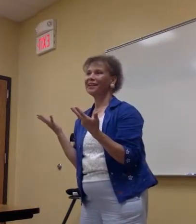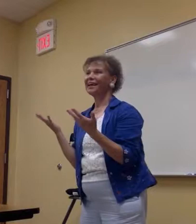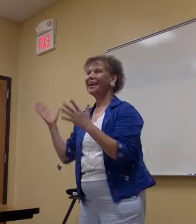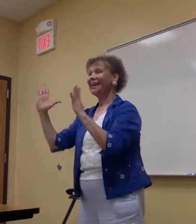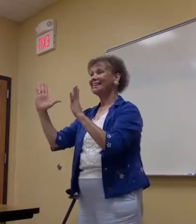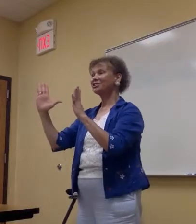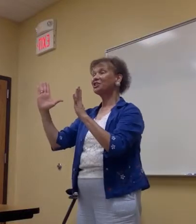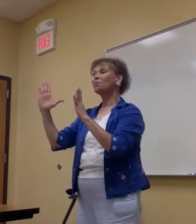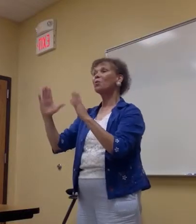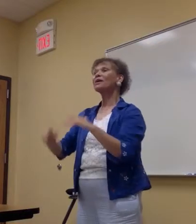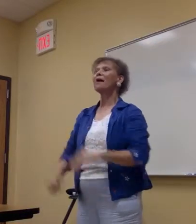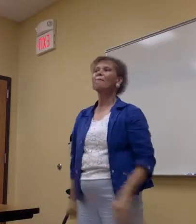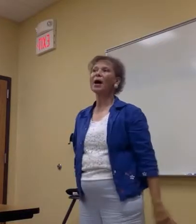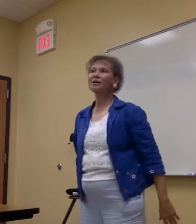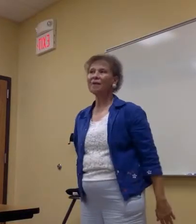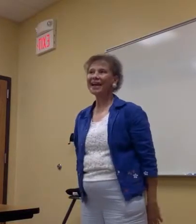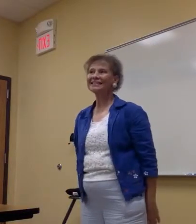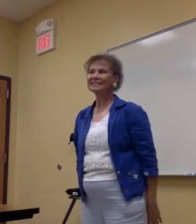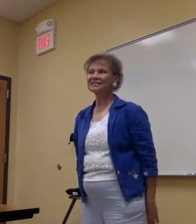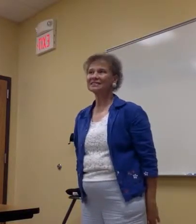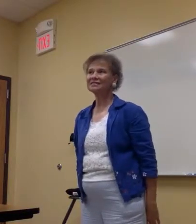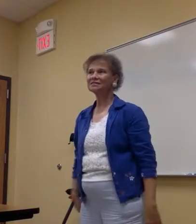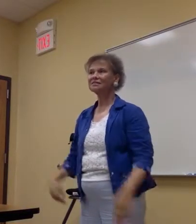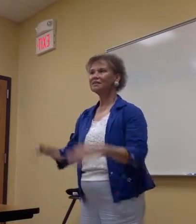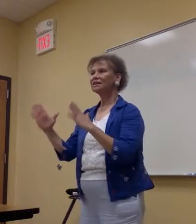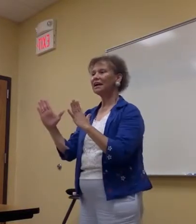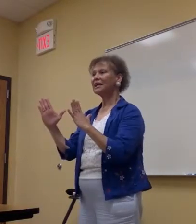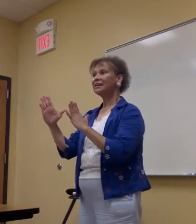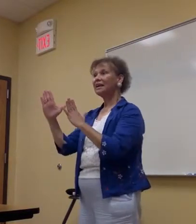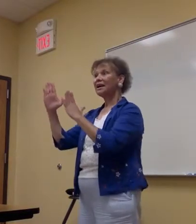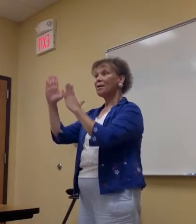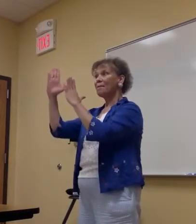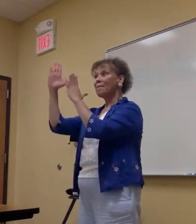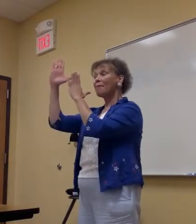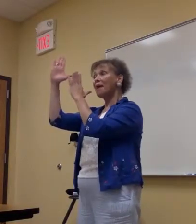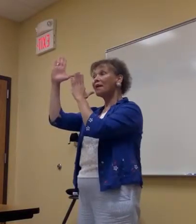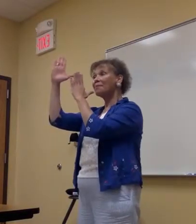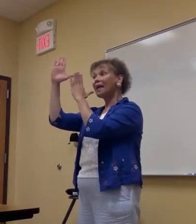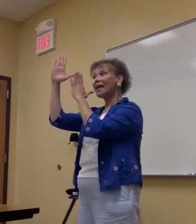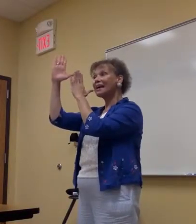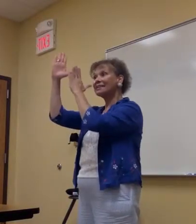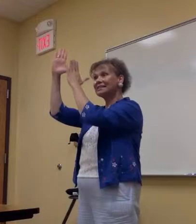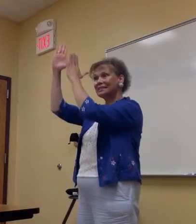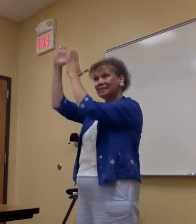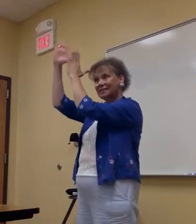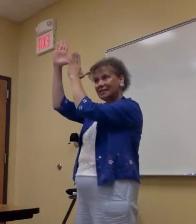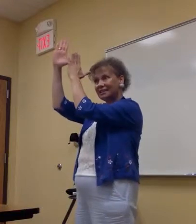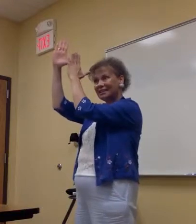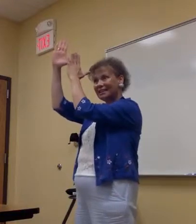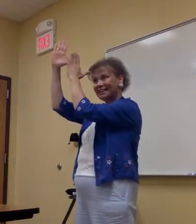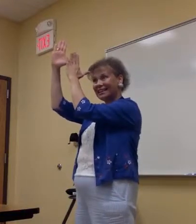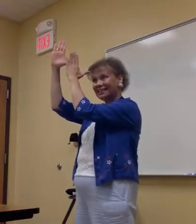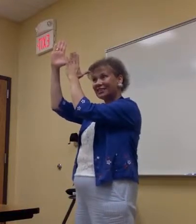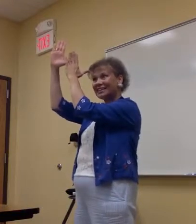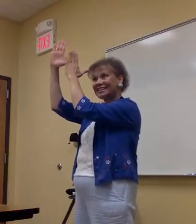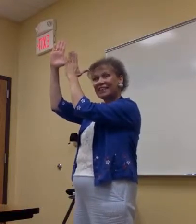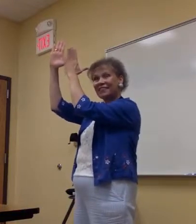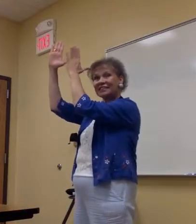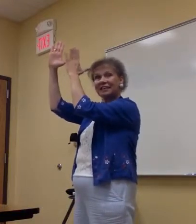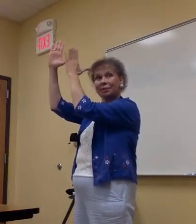bottom hand is, right? My bottom hand is going to, if it's up here, then